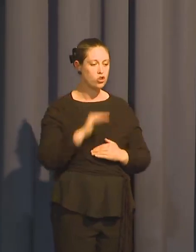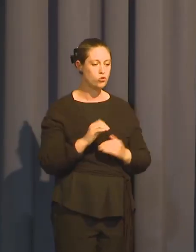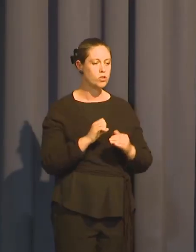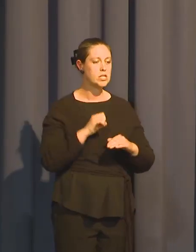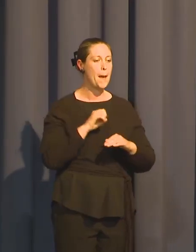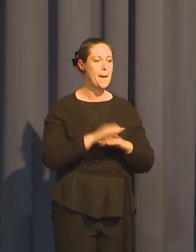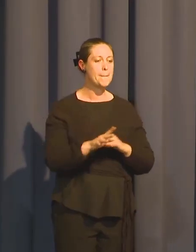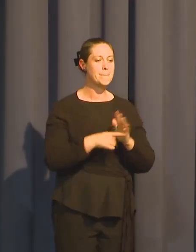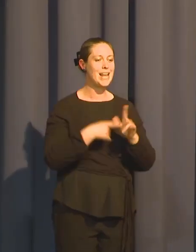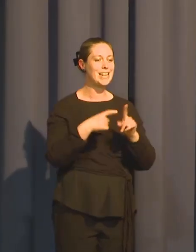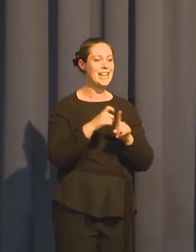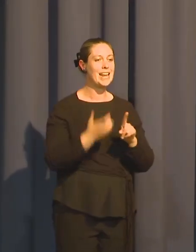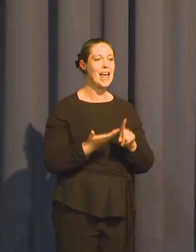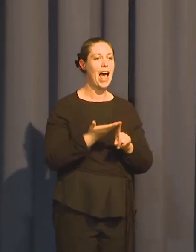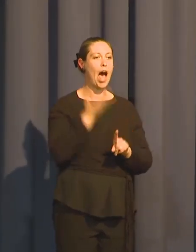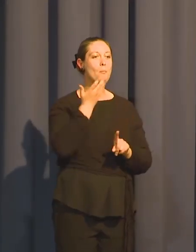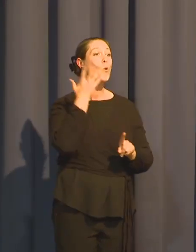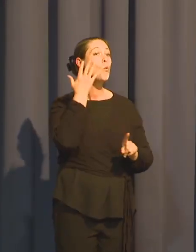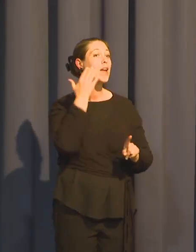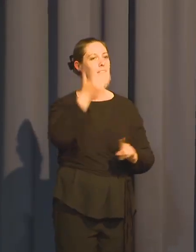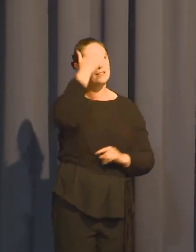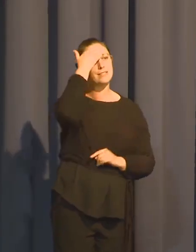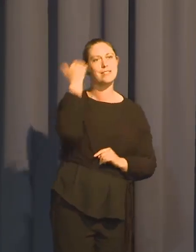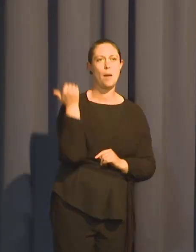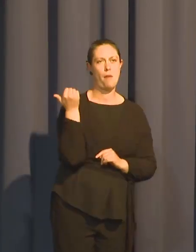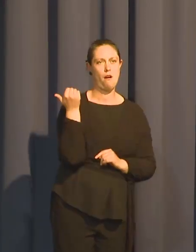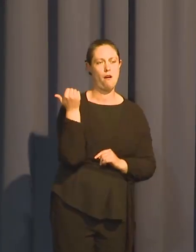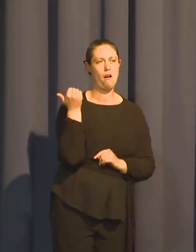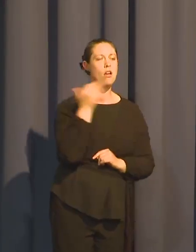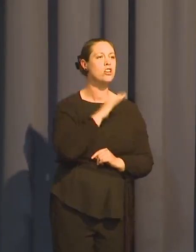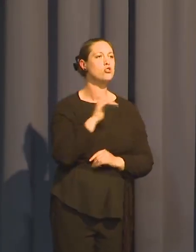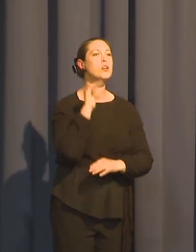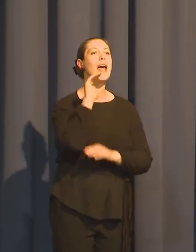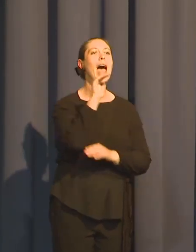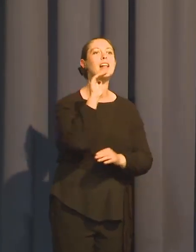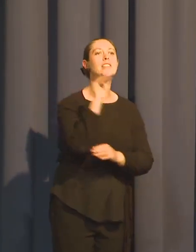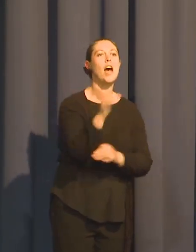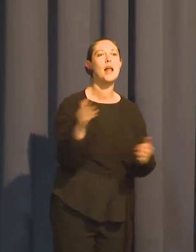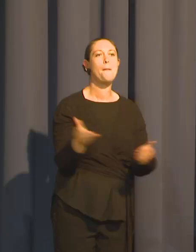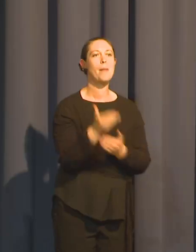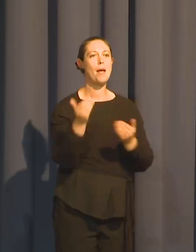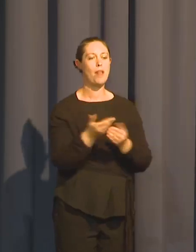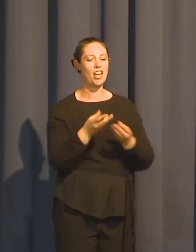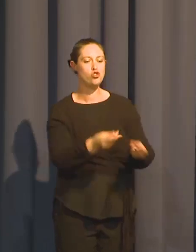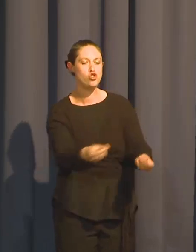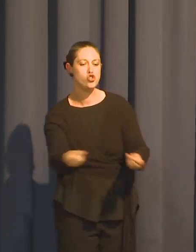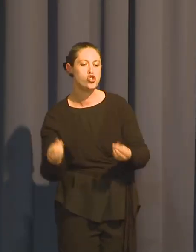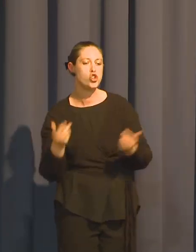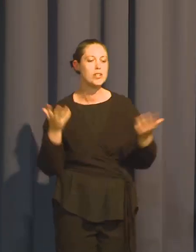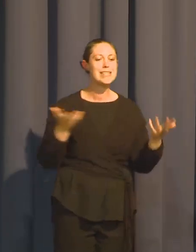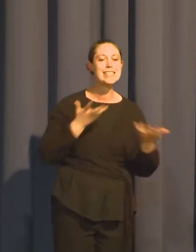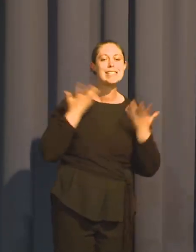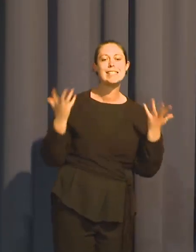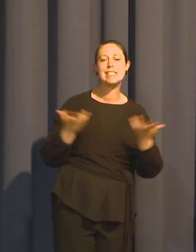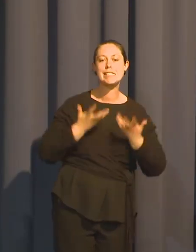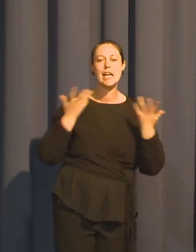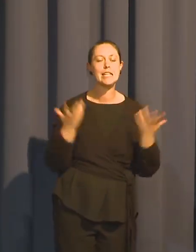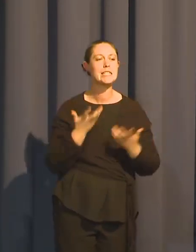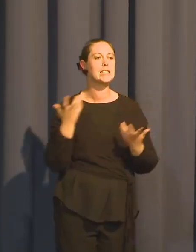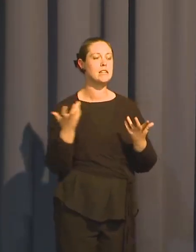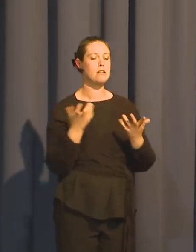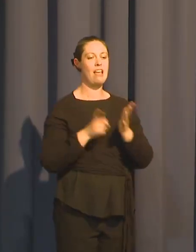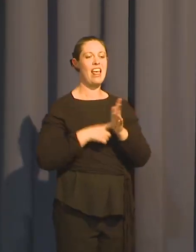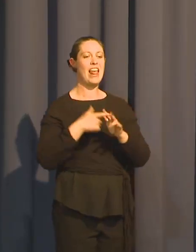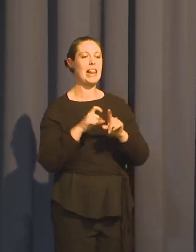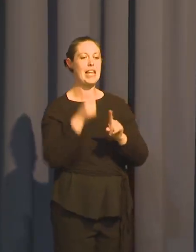in summer. Children are often playing outdoors, they're playing in dust, they're playing in dirt, and perhaps pick up the lead